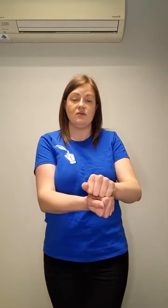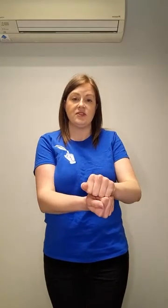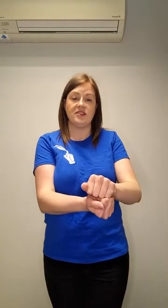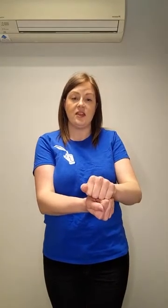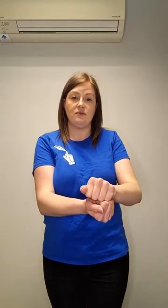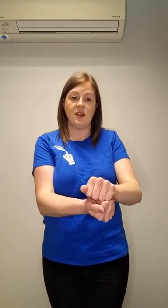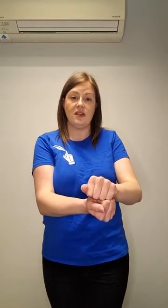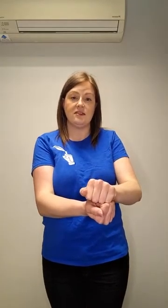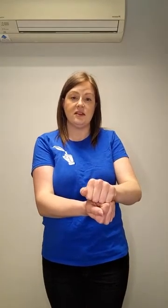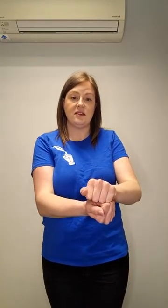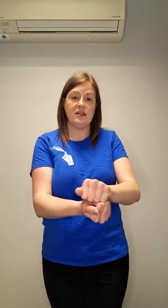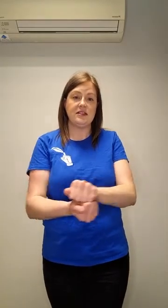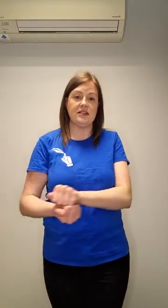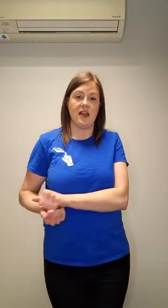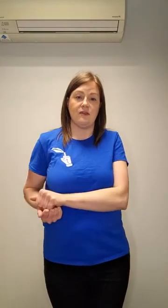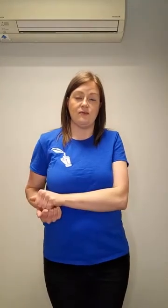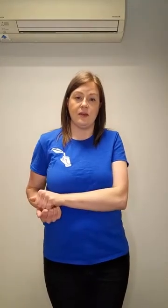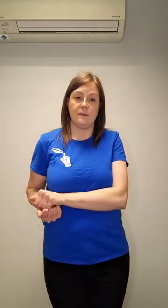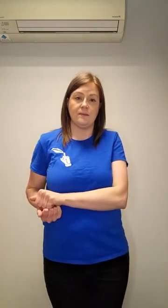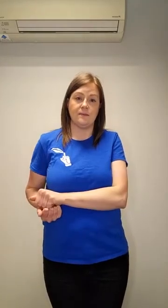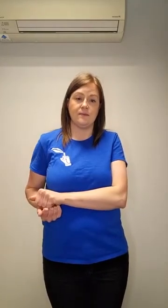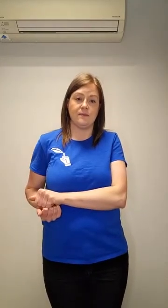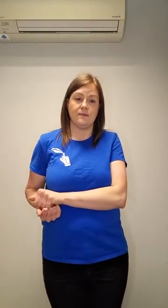for safe is safe.